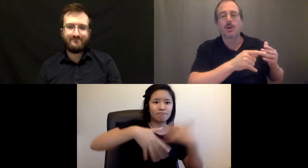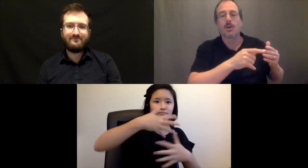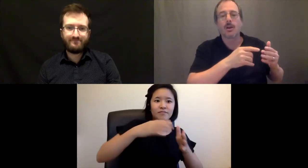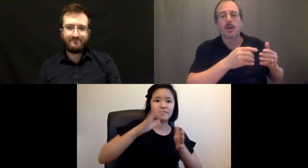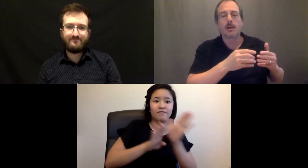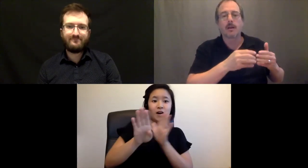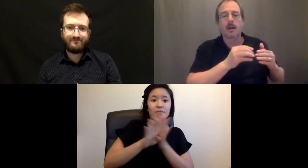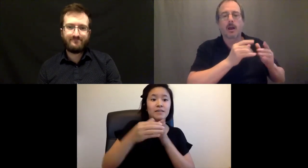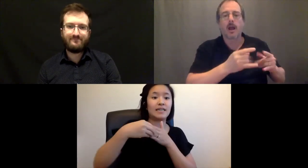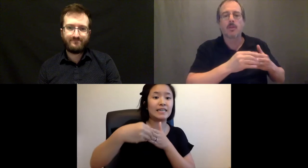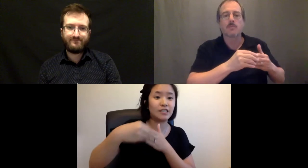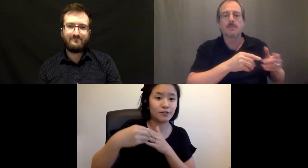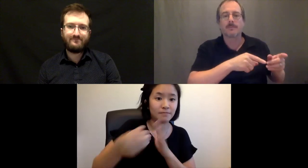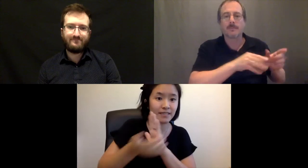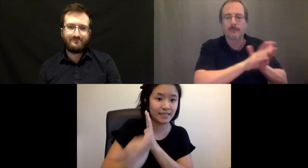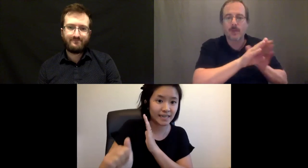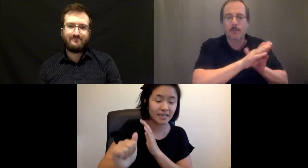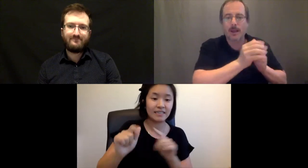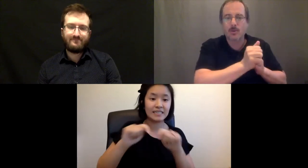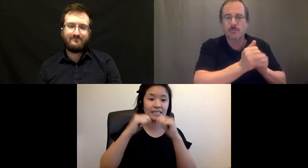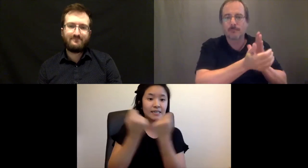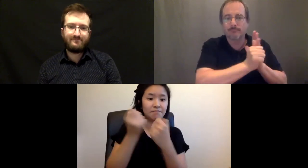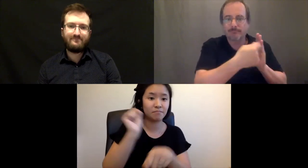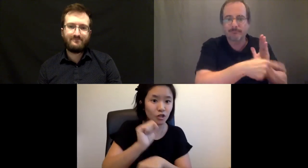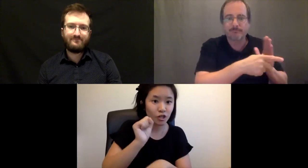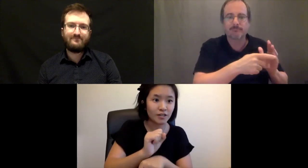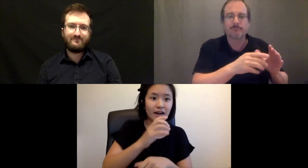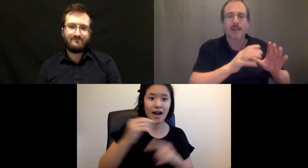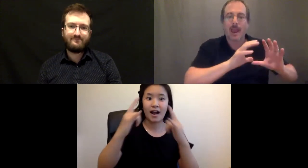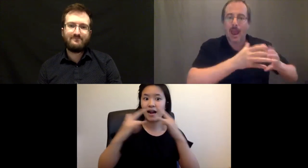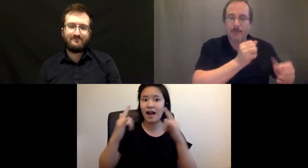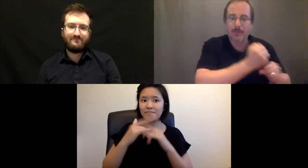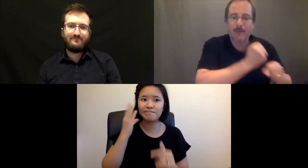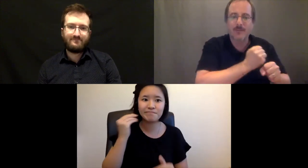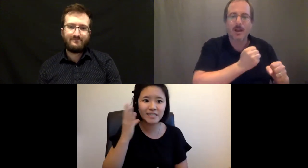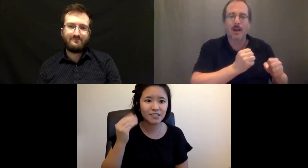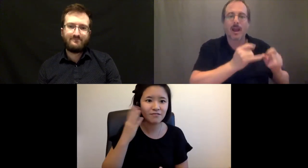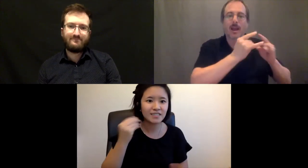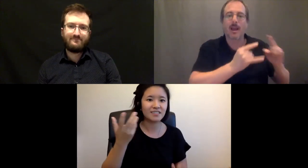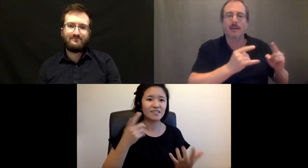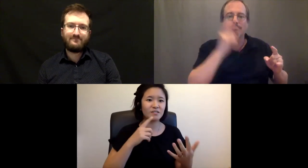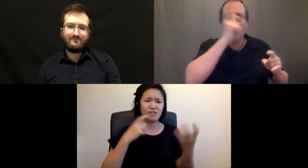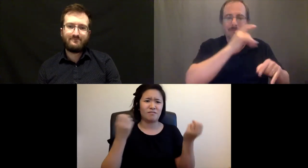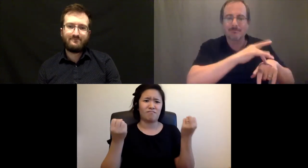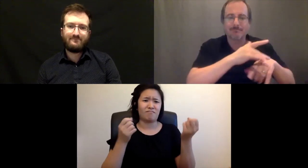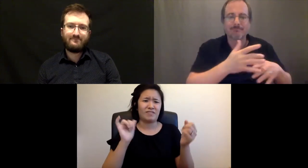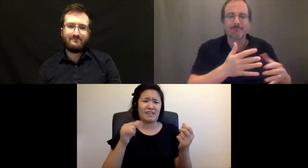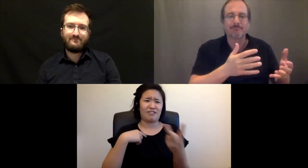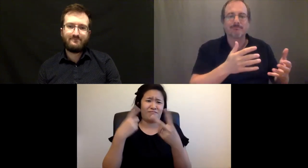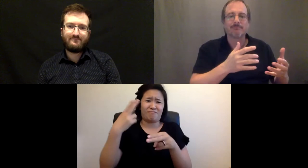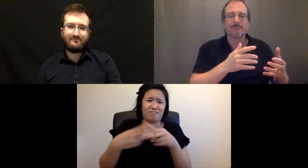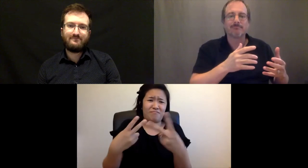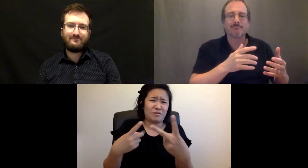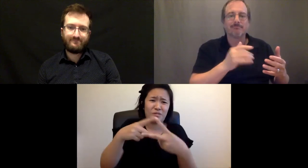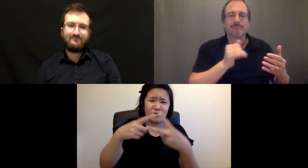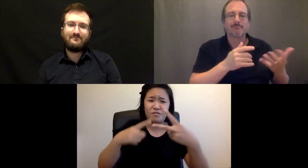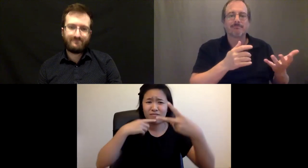Camp. It's an opportunity to develop your leadership skills and a myriad